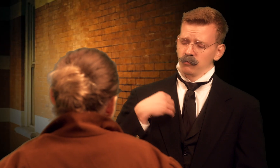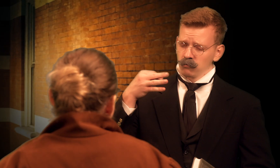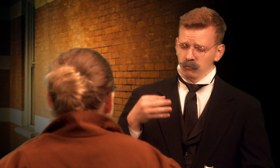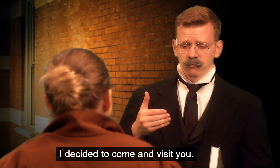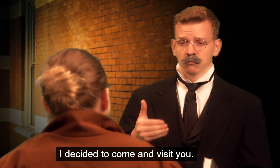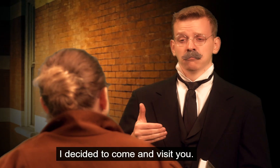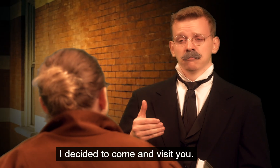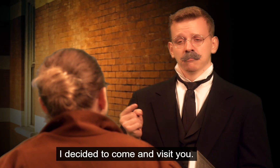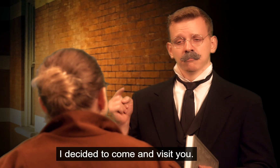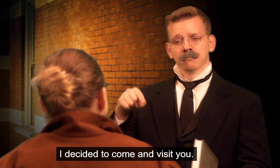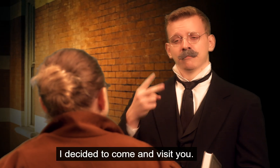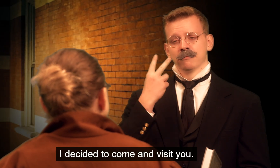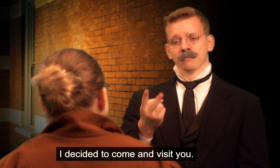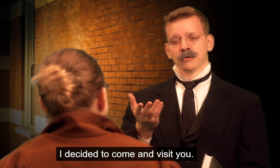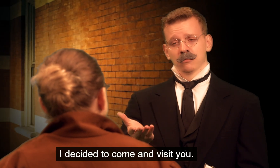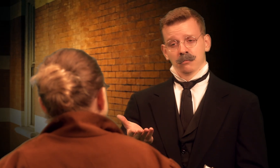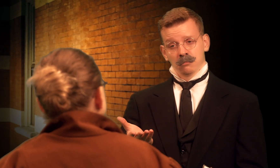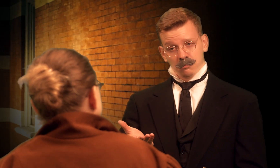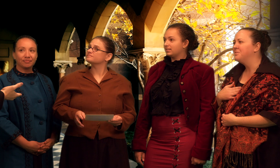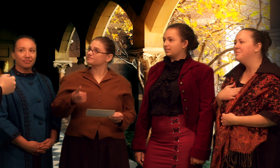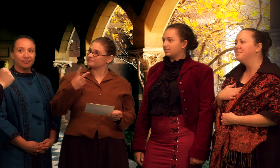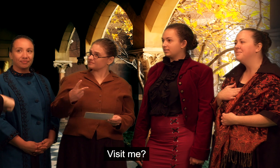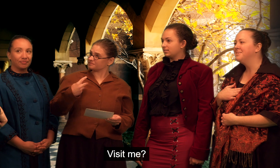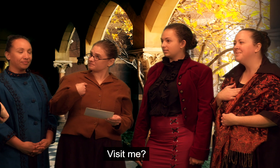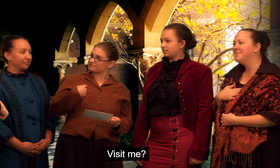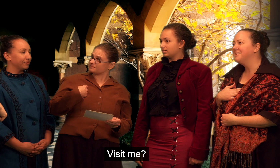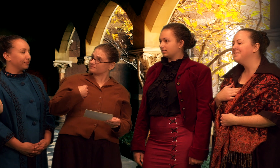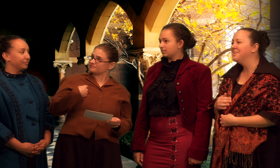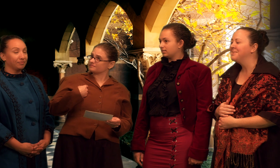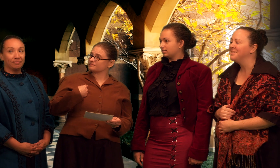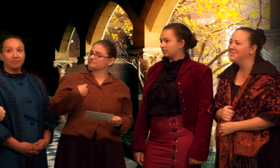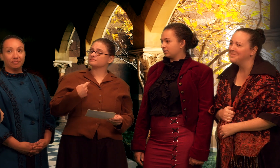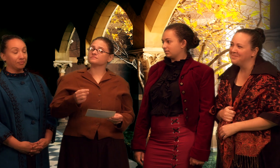I decided to come and visit you. Visit me?